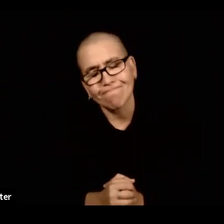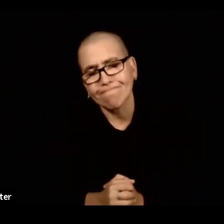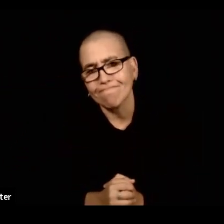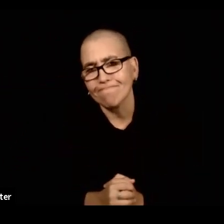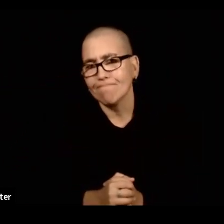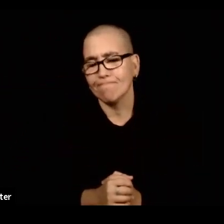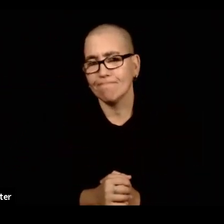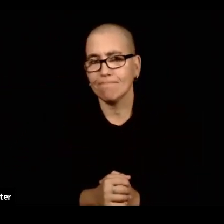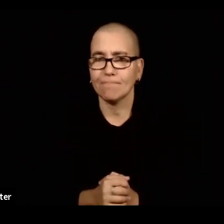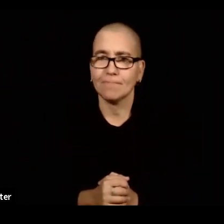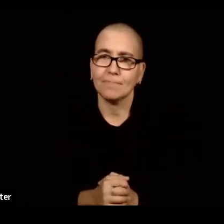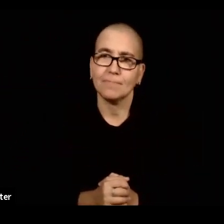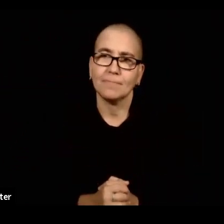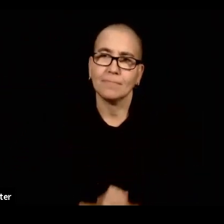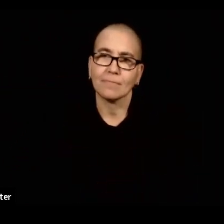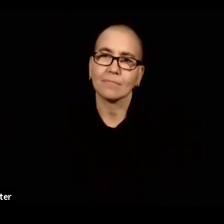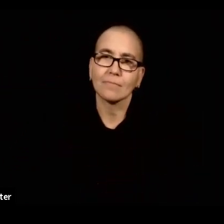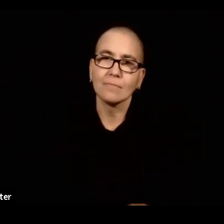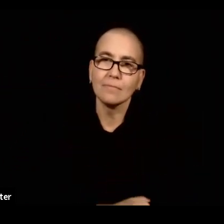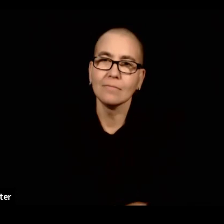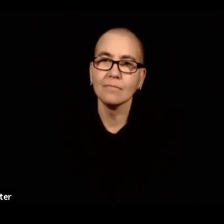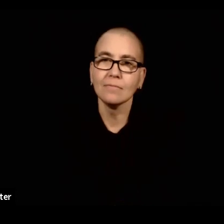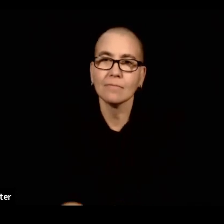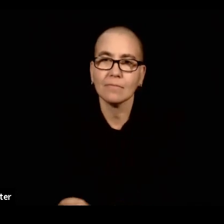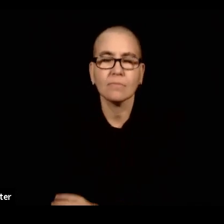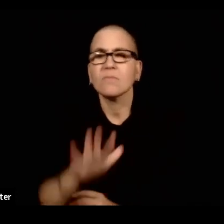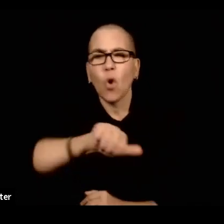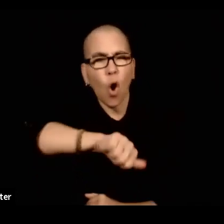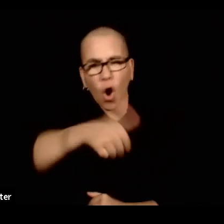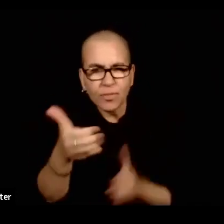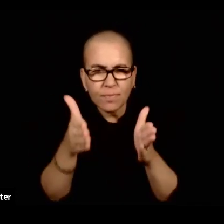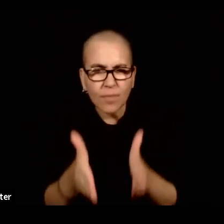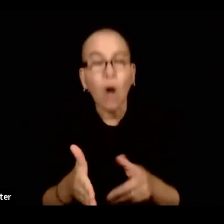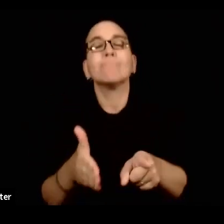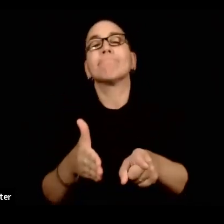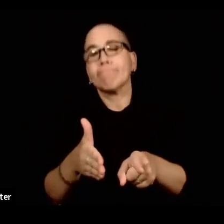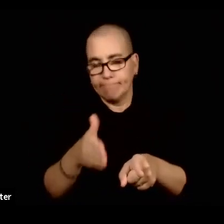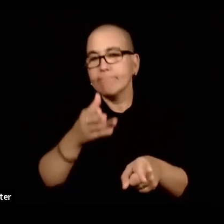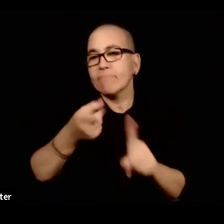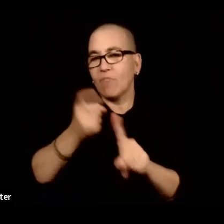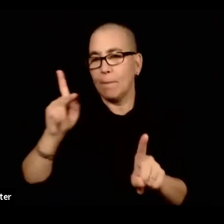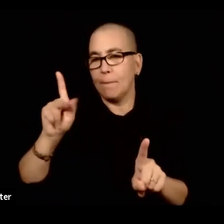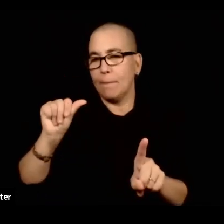Next one on the queue is from Carolina as well. Emily Haddock, you're now live.